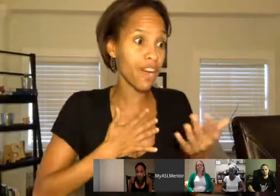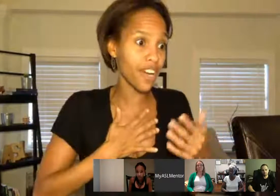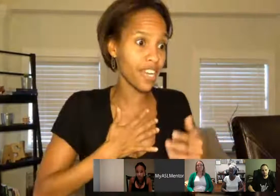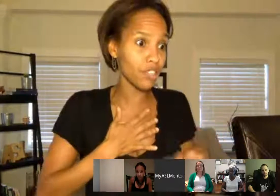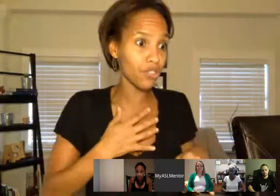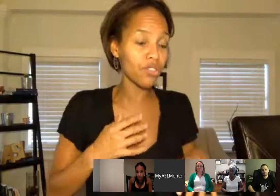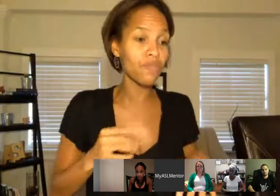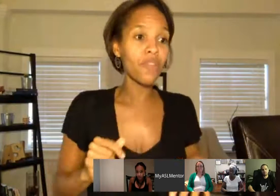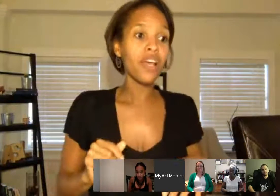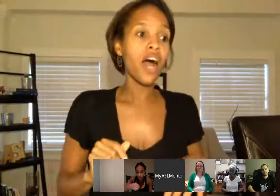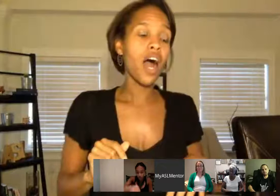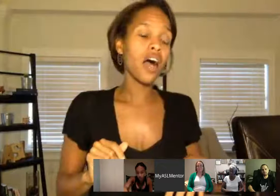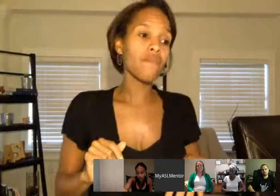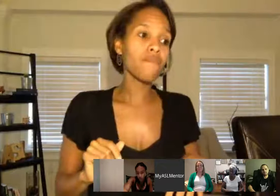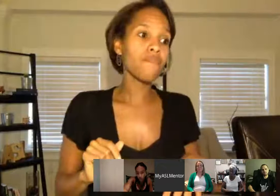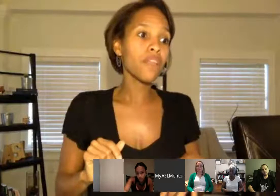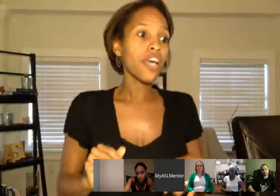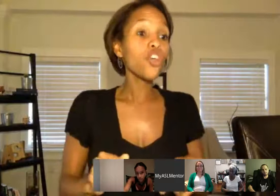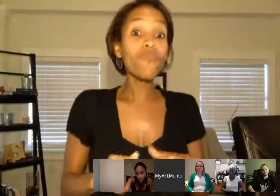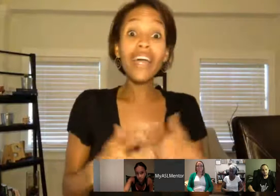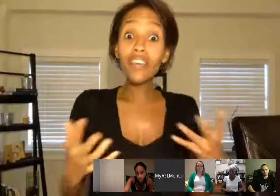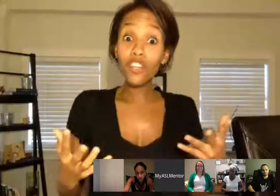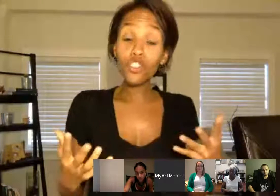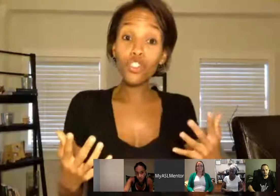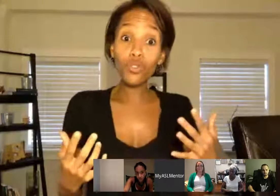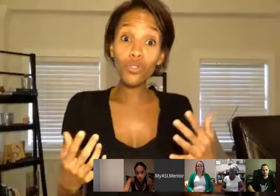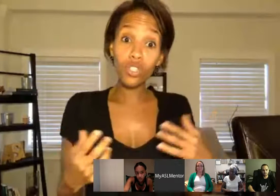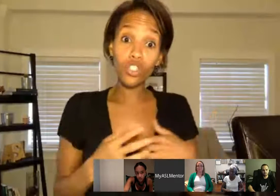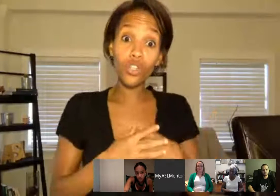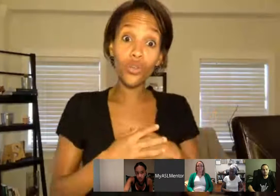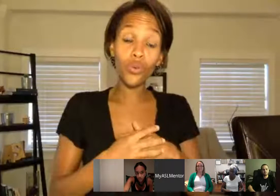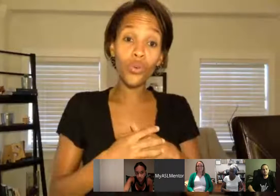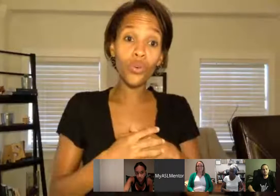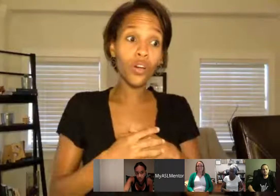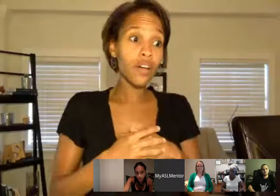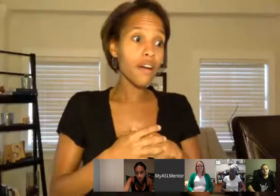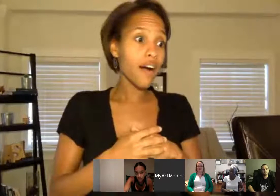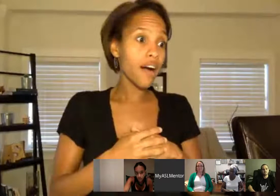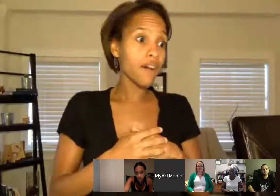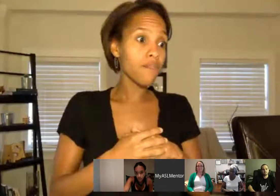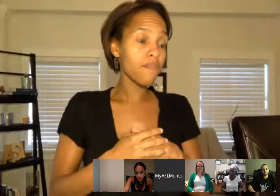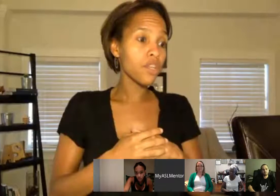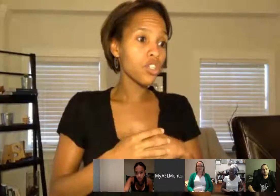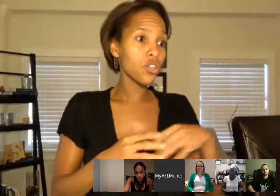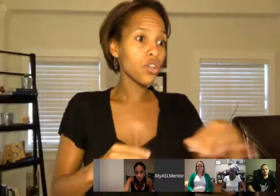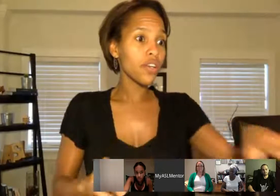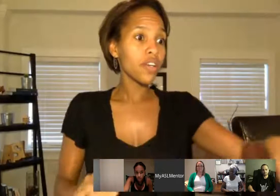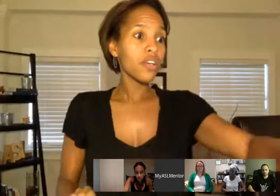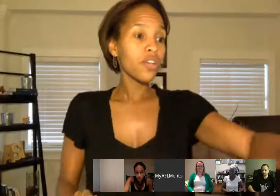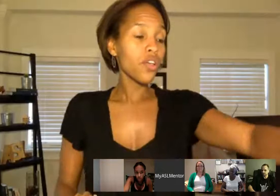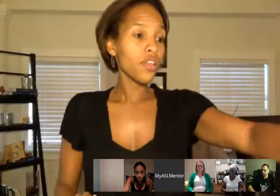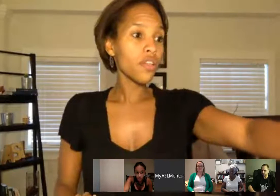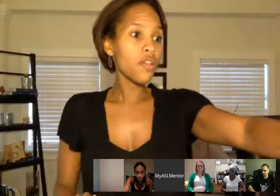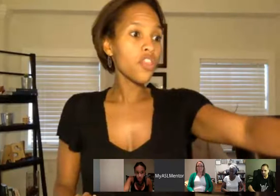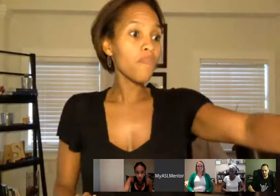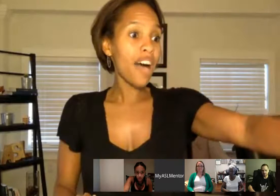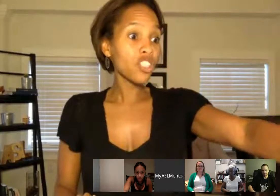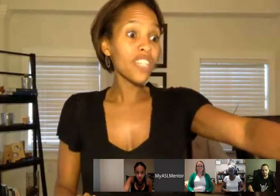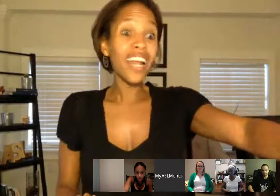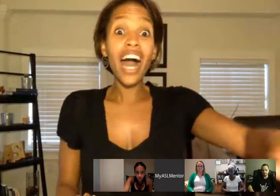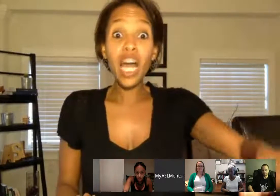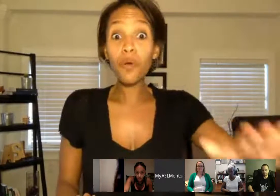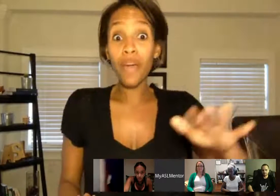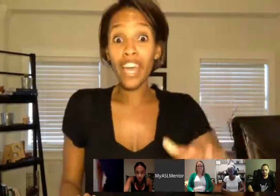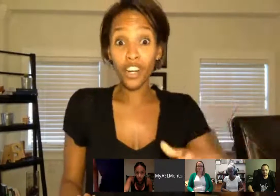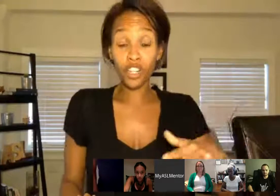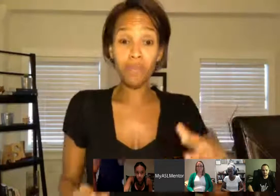work, my financials. You may even choose to the balance sheet